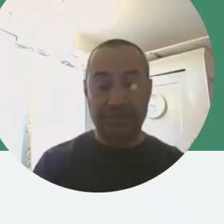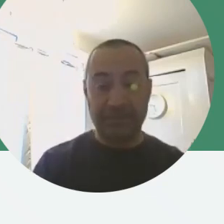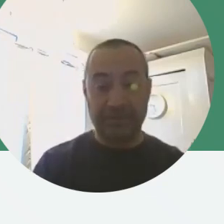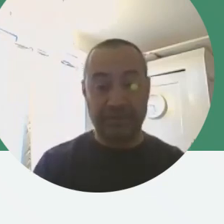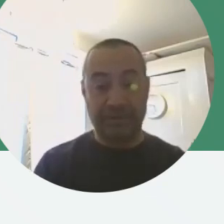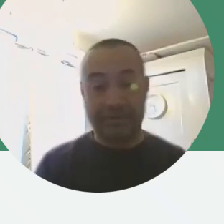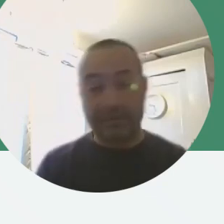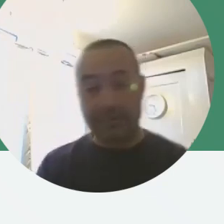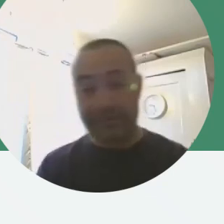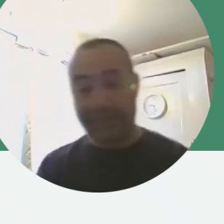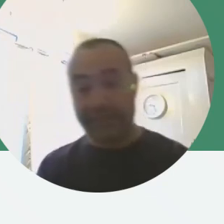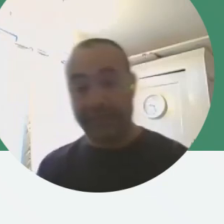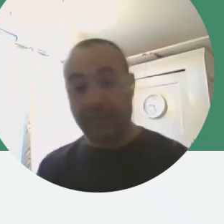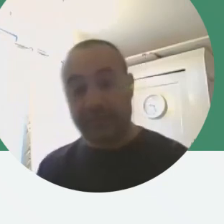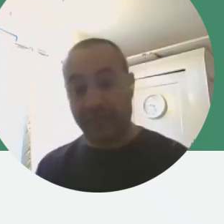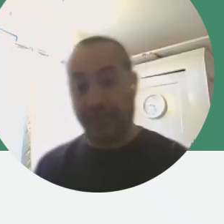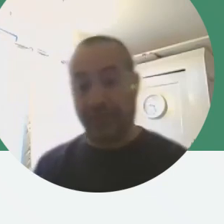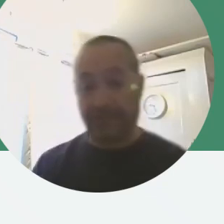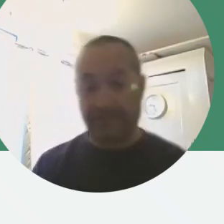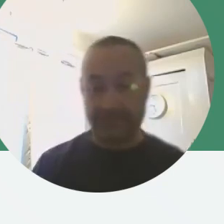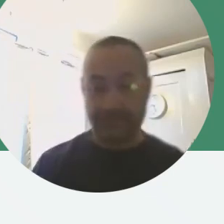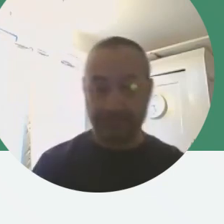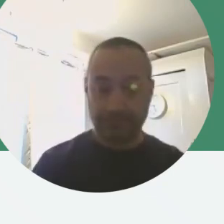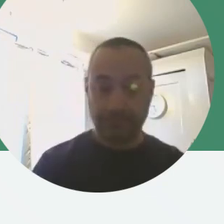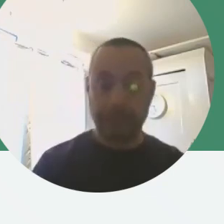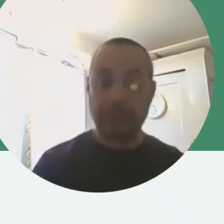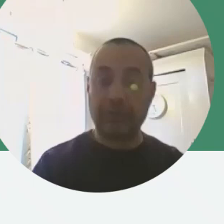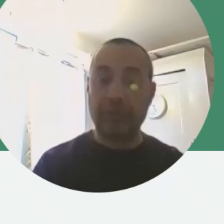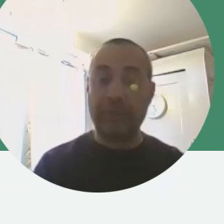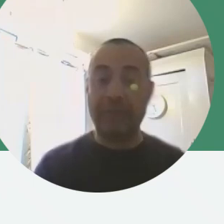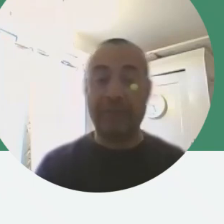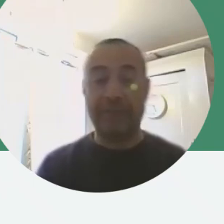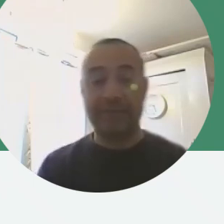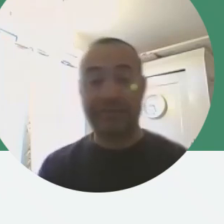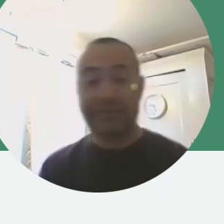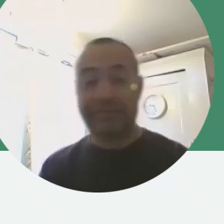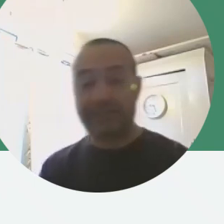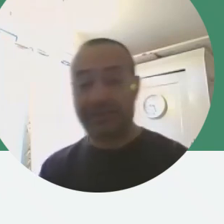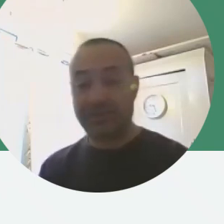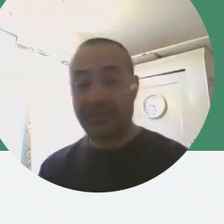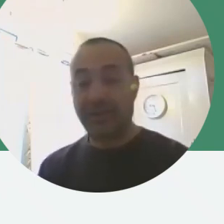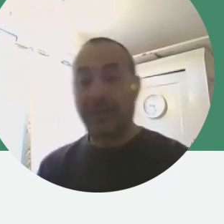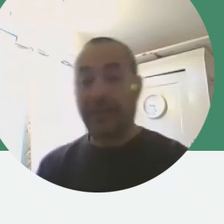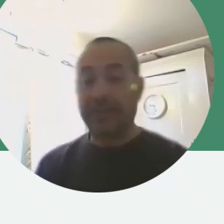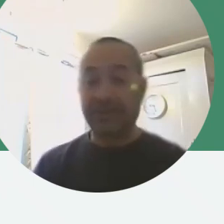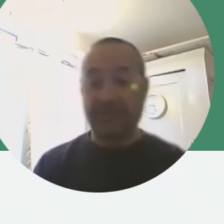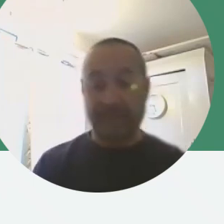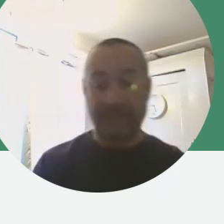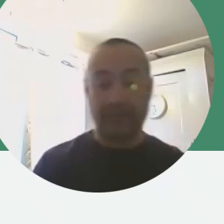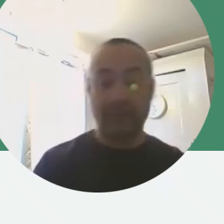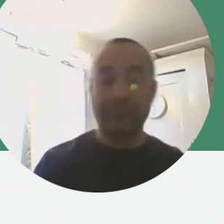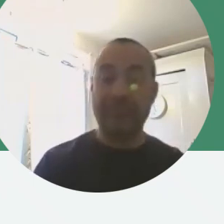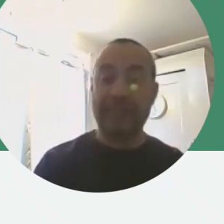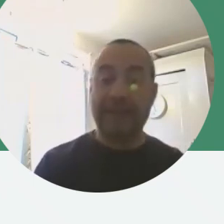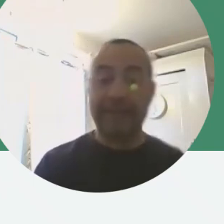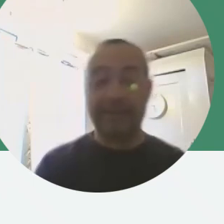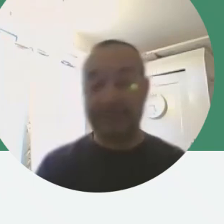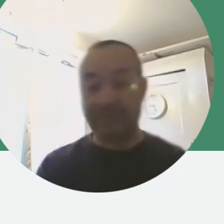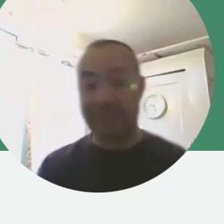speech-language therapists and occupational therapists. We have many specialist teachers, HLTAs, which means high-level teaching